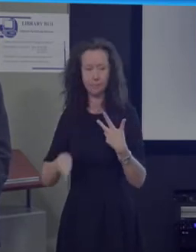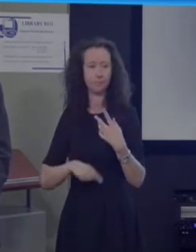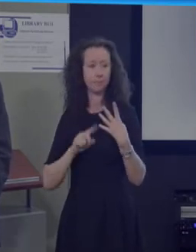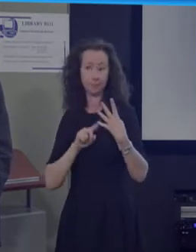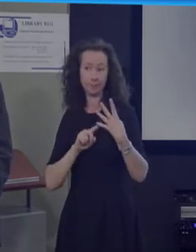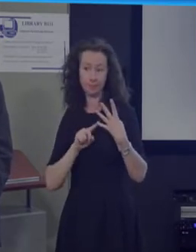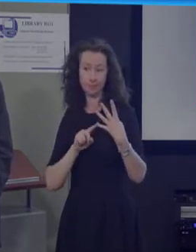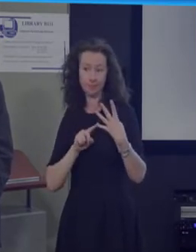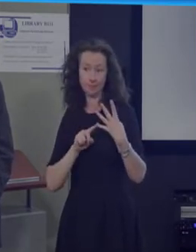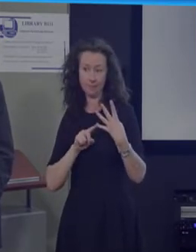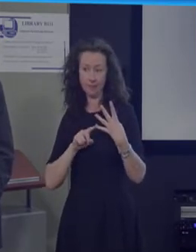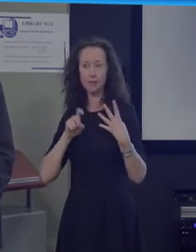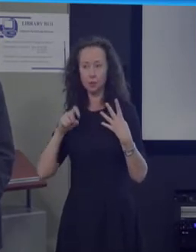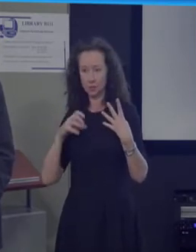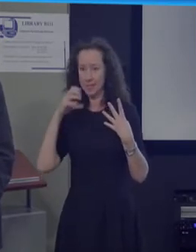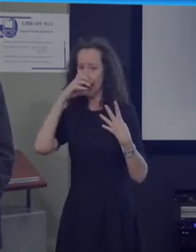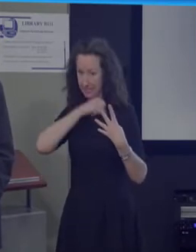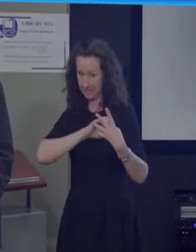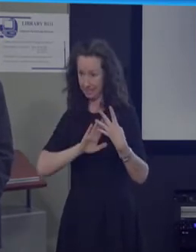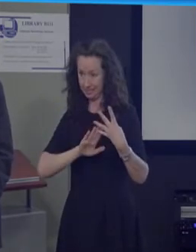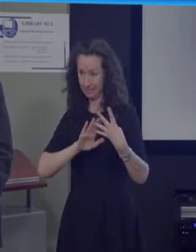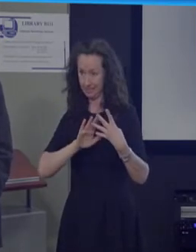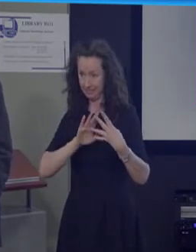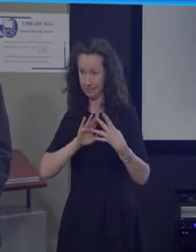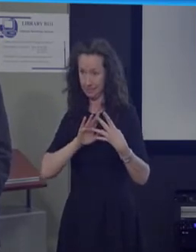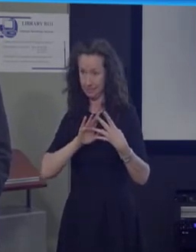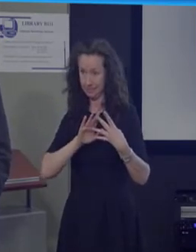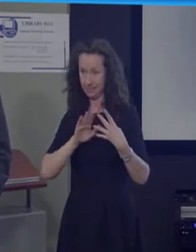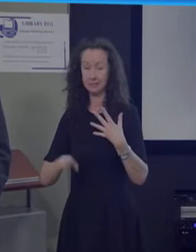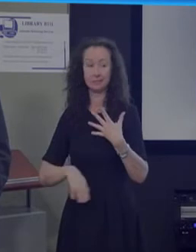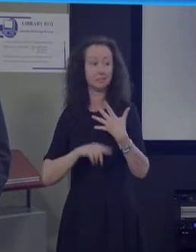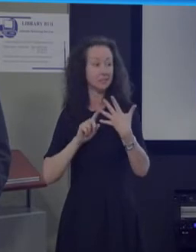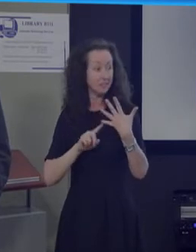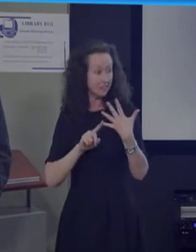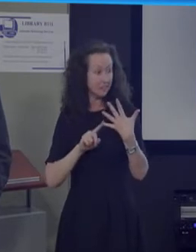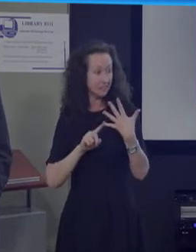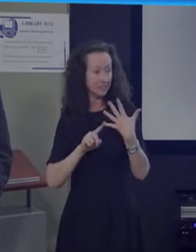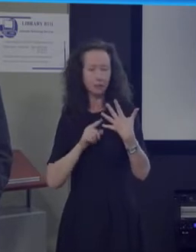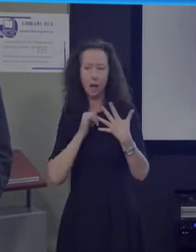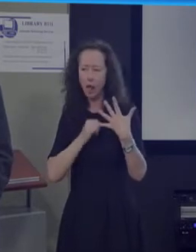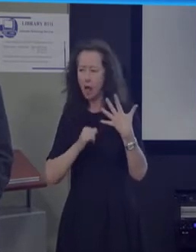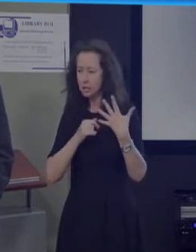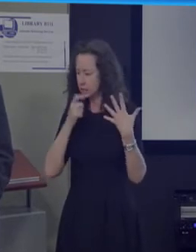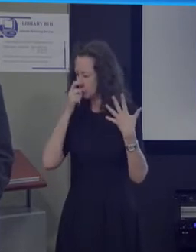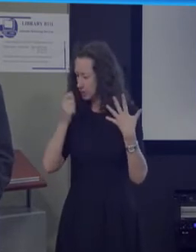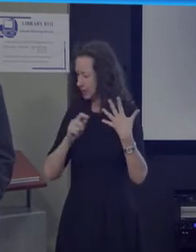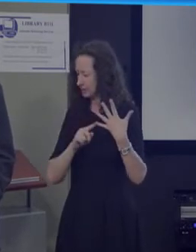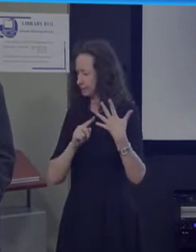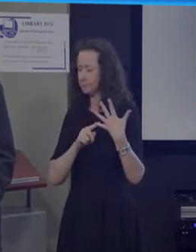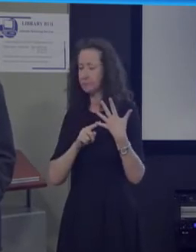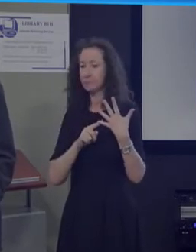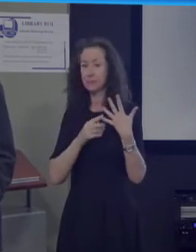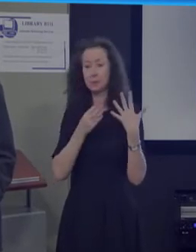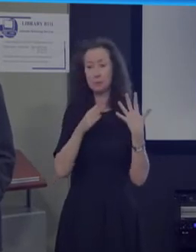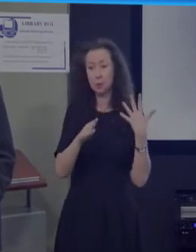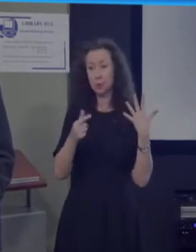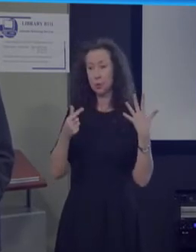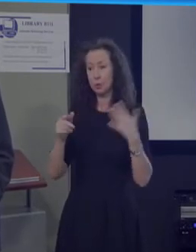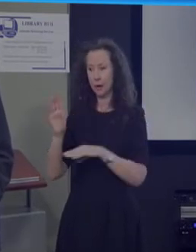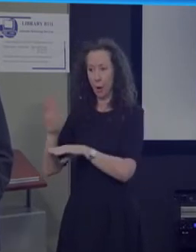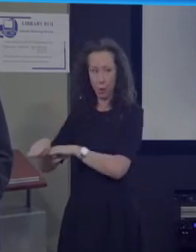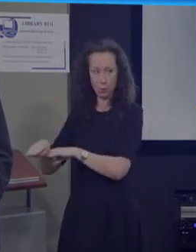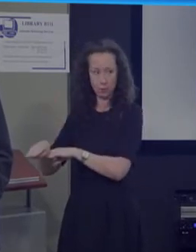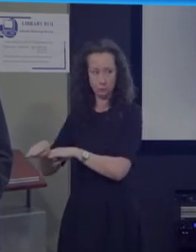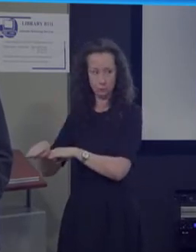they should say, I'd have to guess. And in this case, this is an interesting case. We use this to really see if the